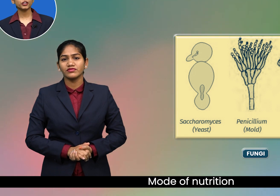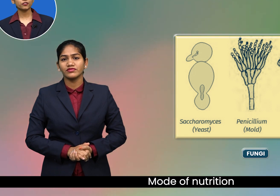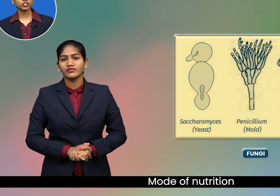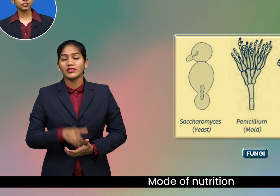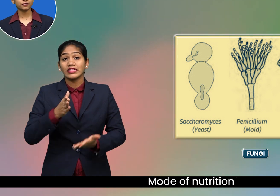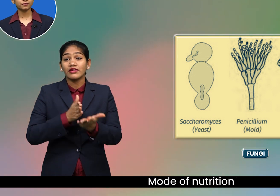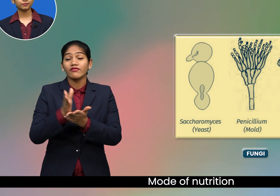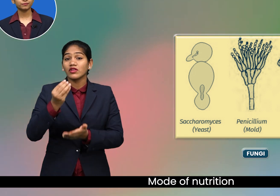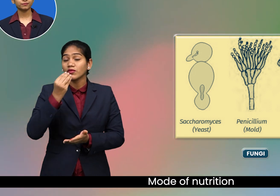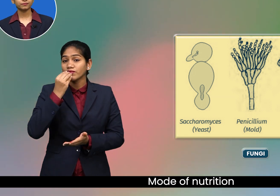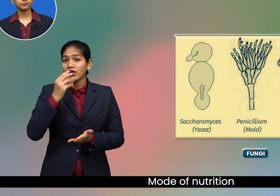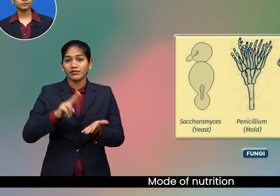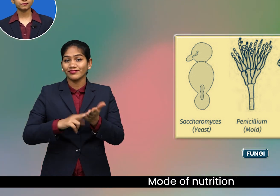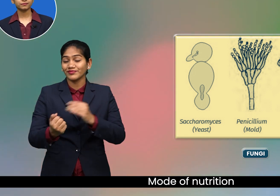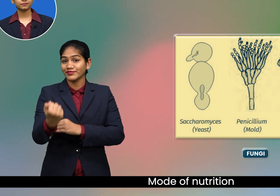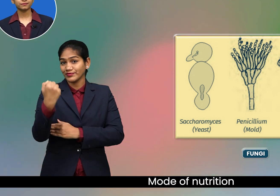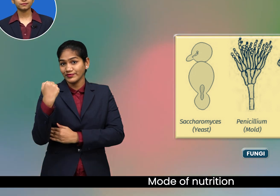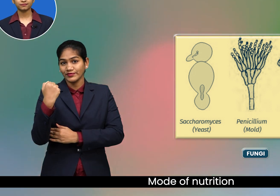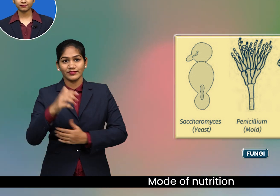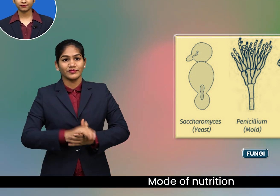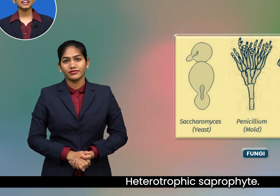Mode of nutrition,